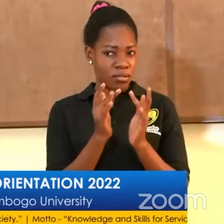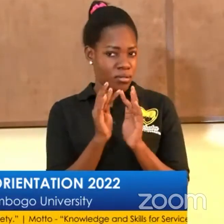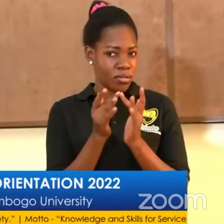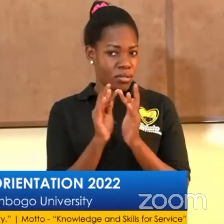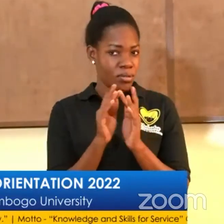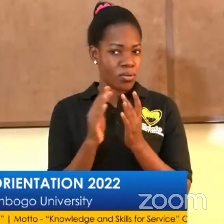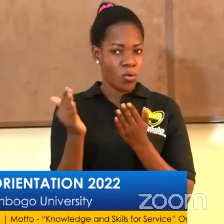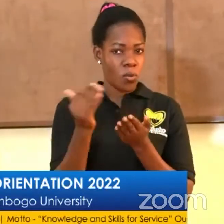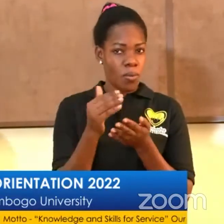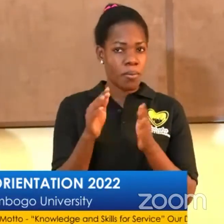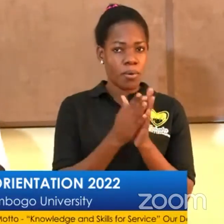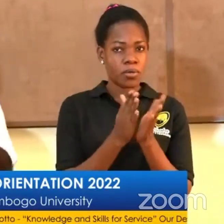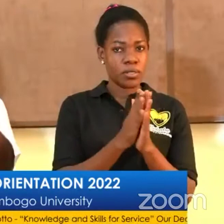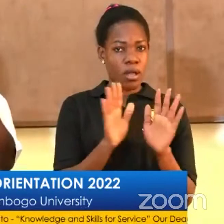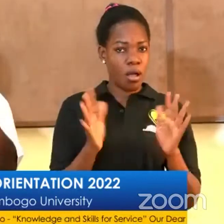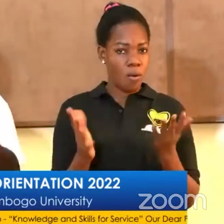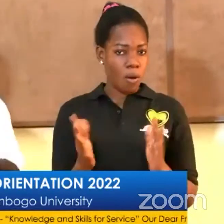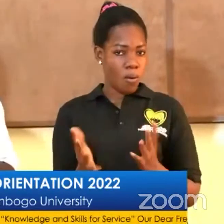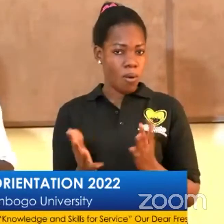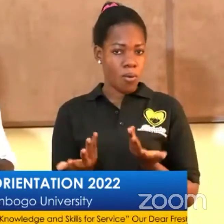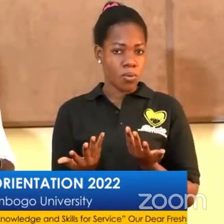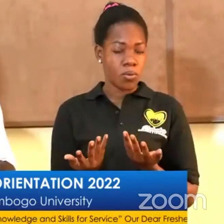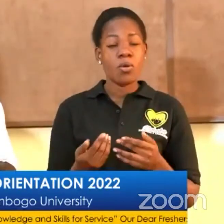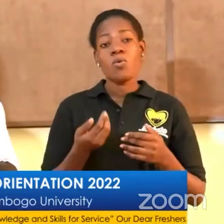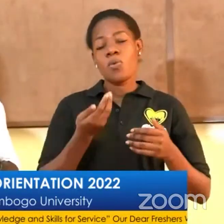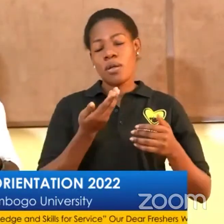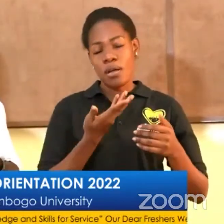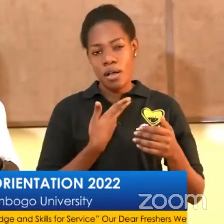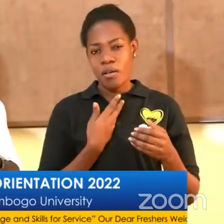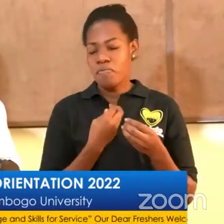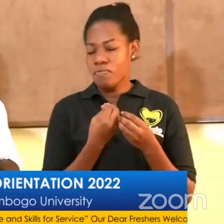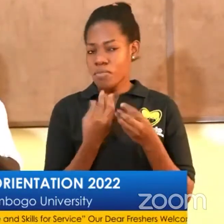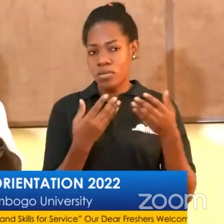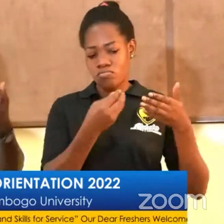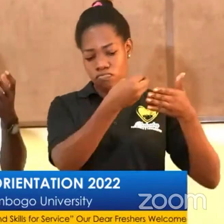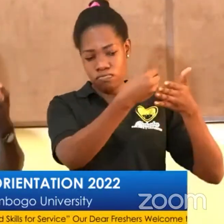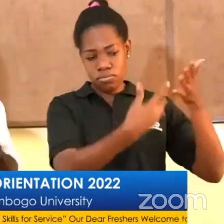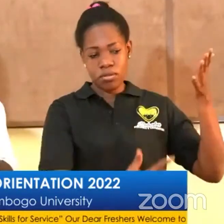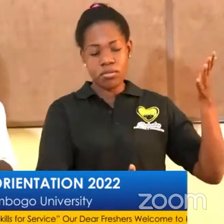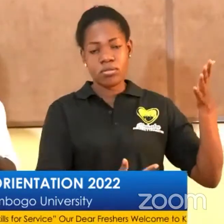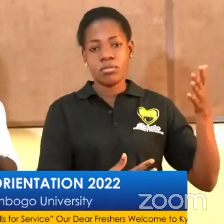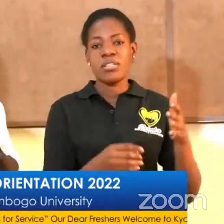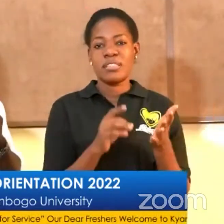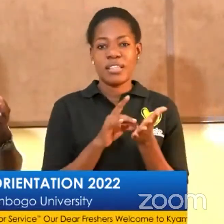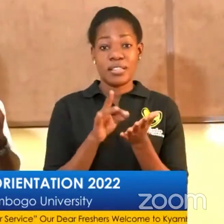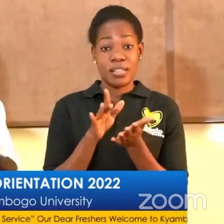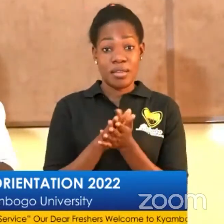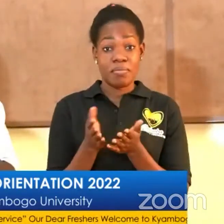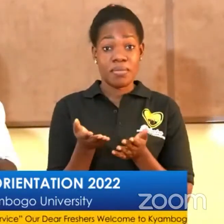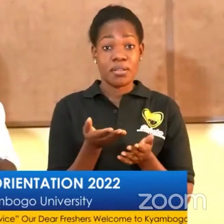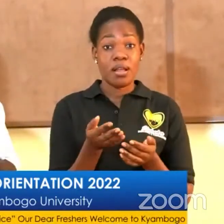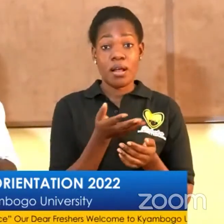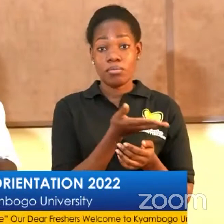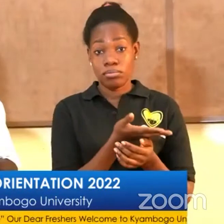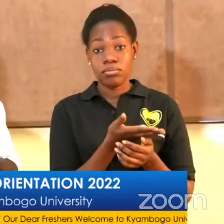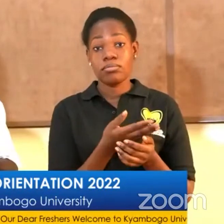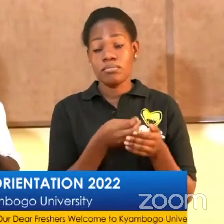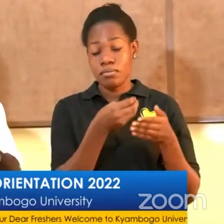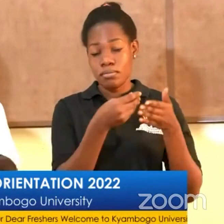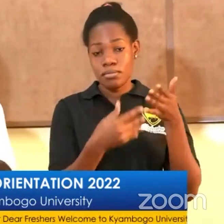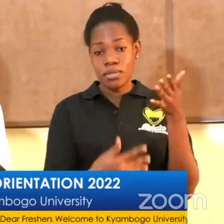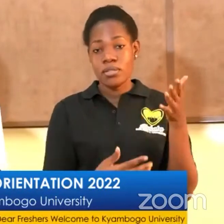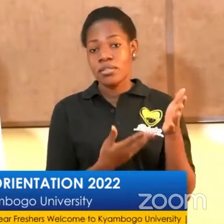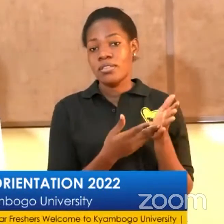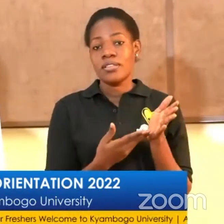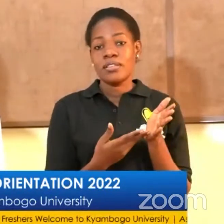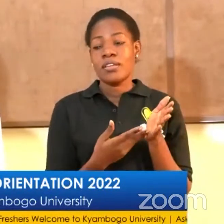electronic collection, we have several databases having various collections. And it